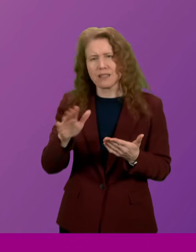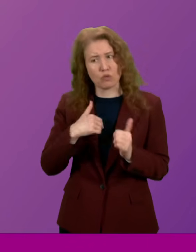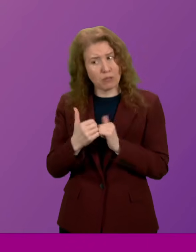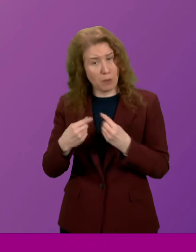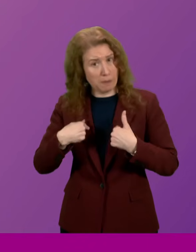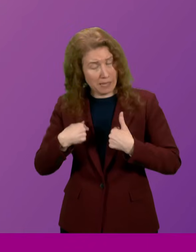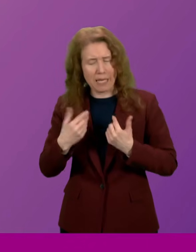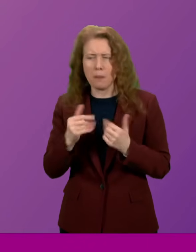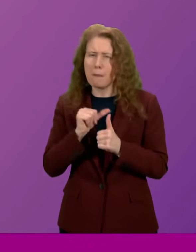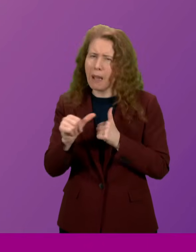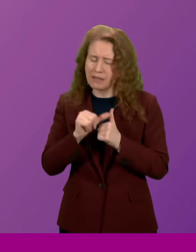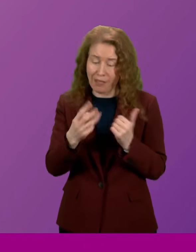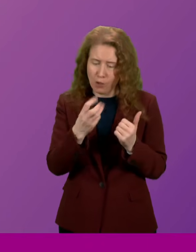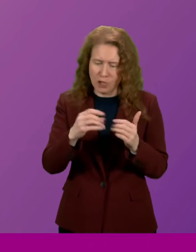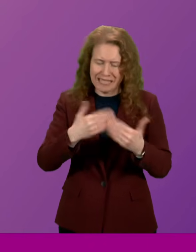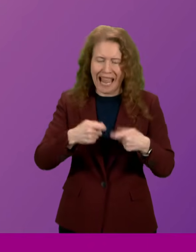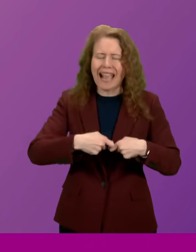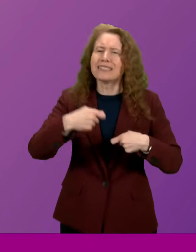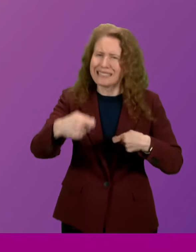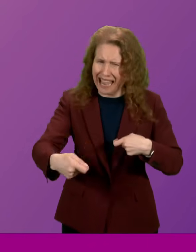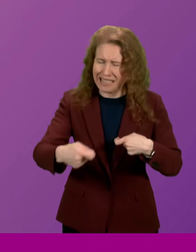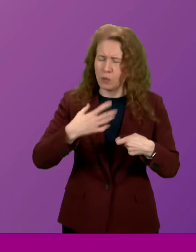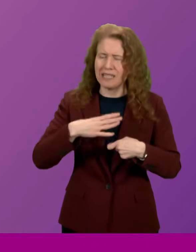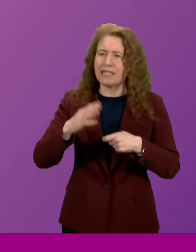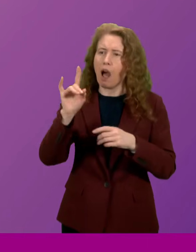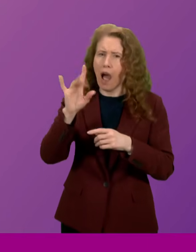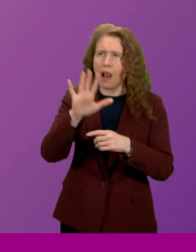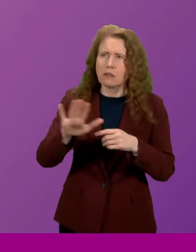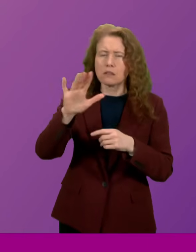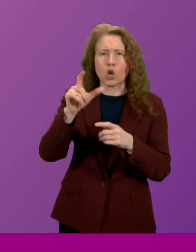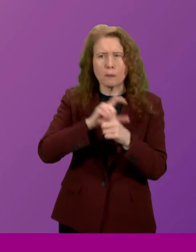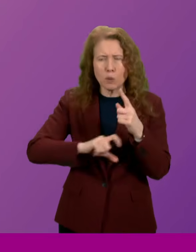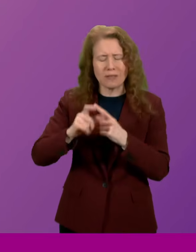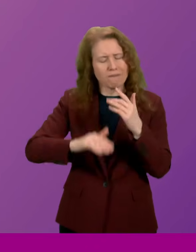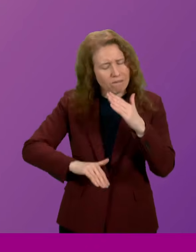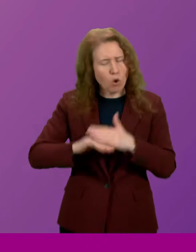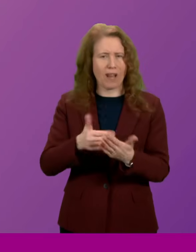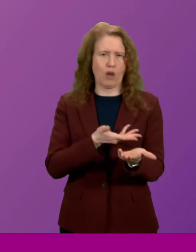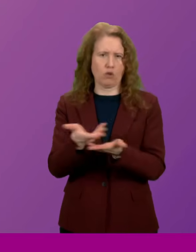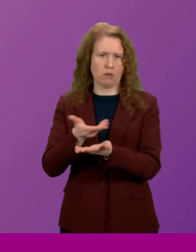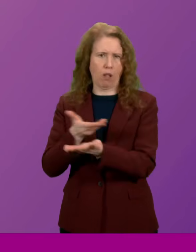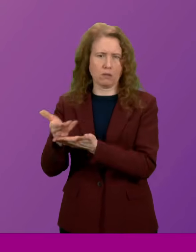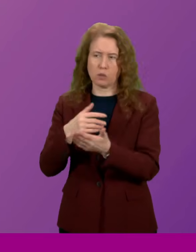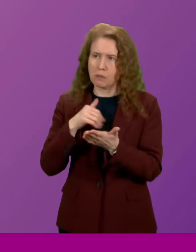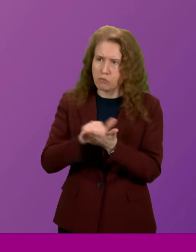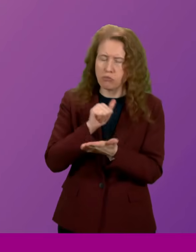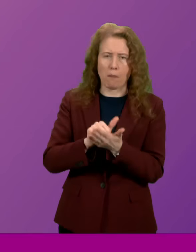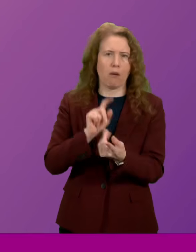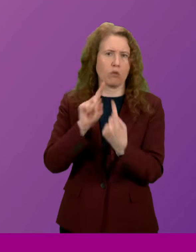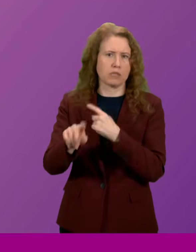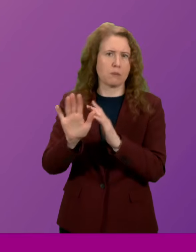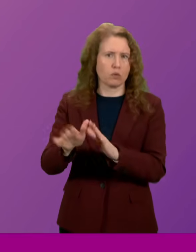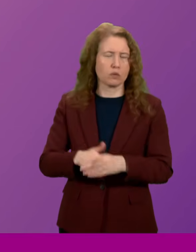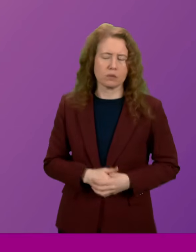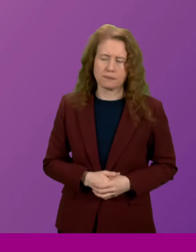democratic to extend the 30-day period to allow Highland communities to be fully consulted and respond?